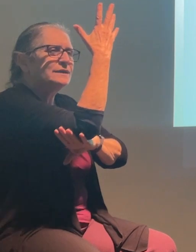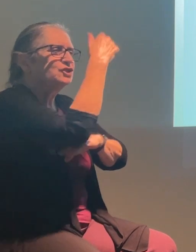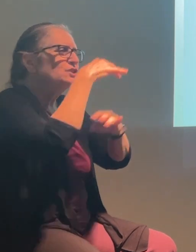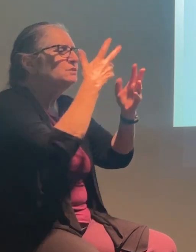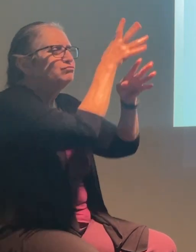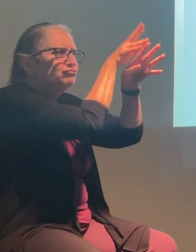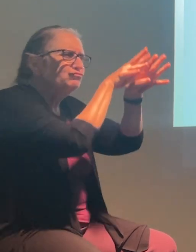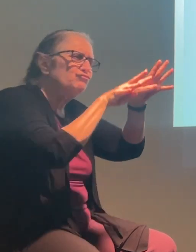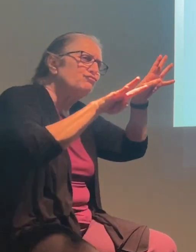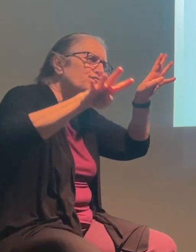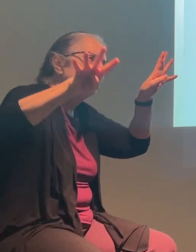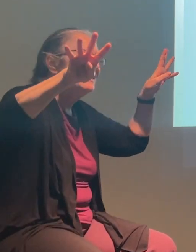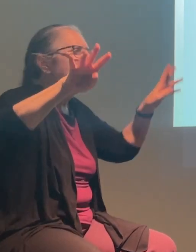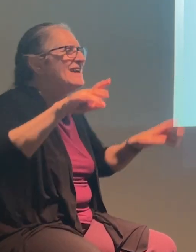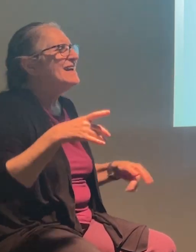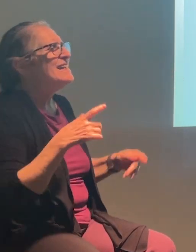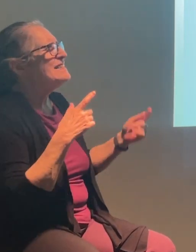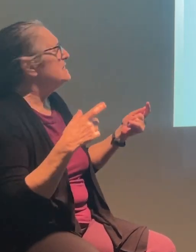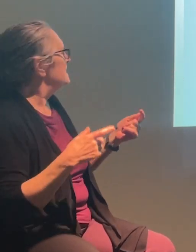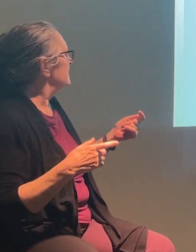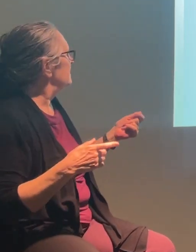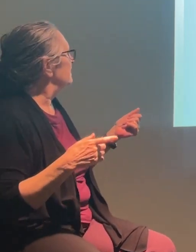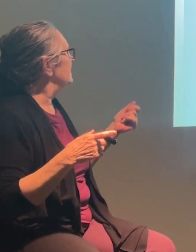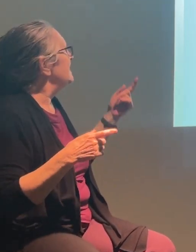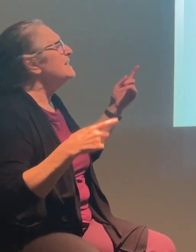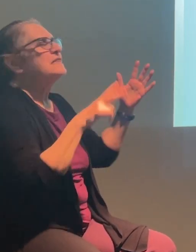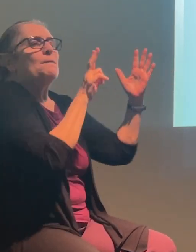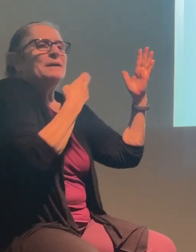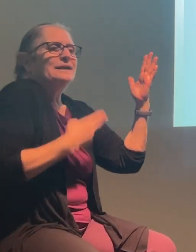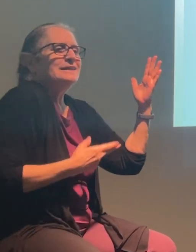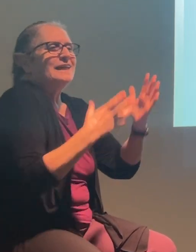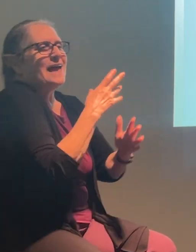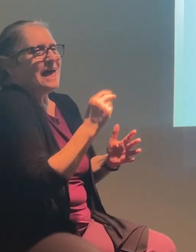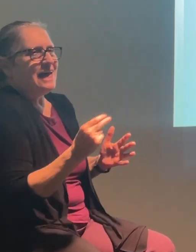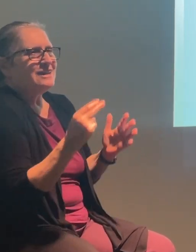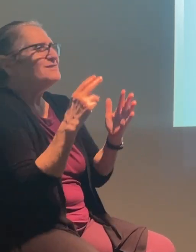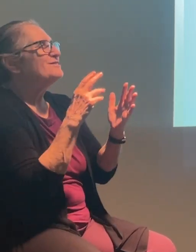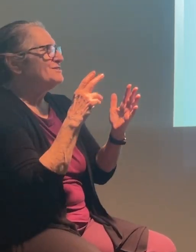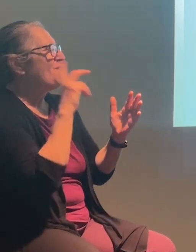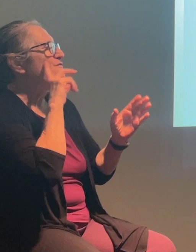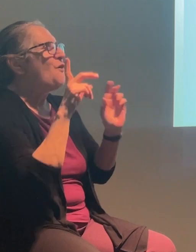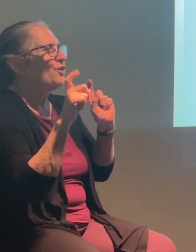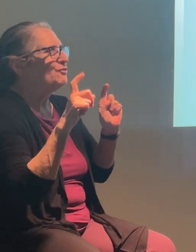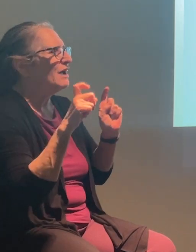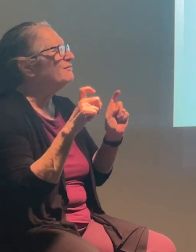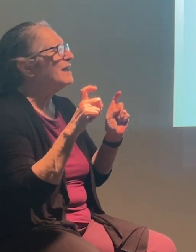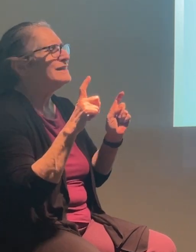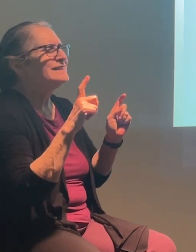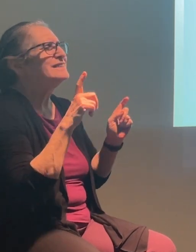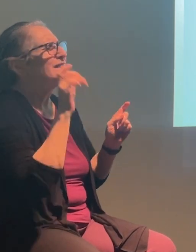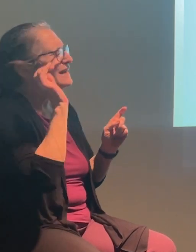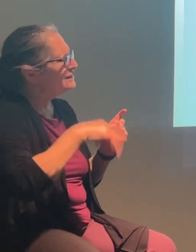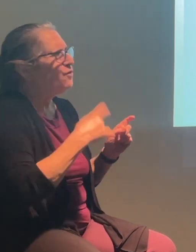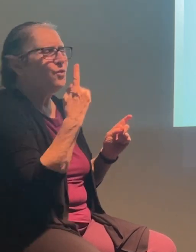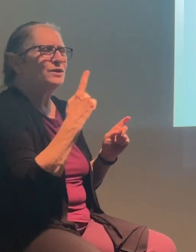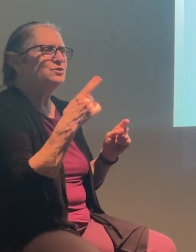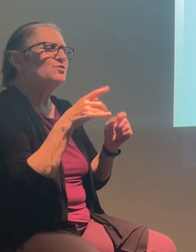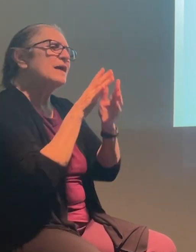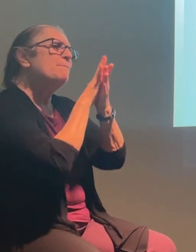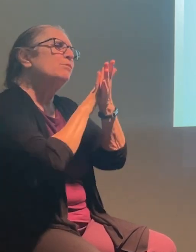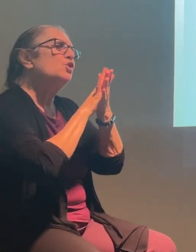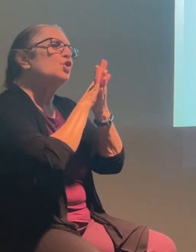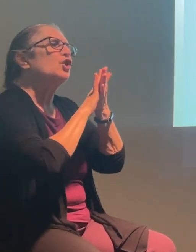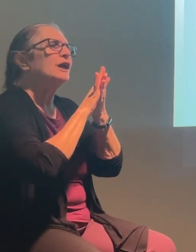but it is a photograph. And this blurring of the two medium is really something that Steichen has always done. Again, fairly